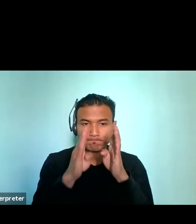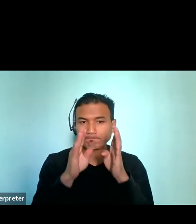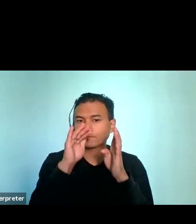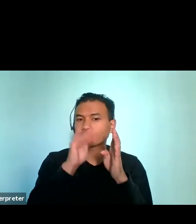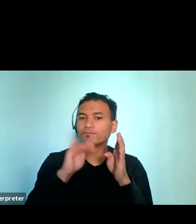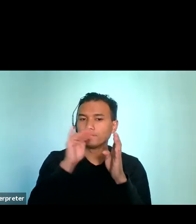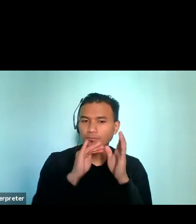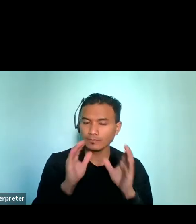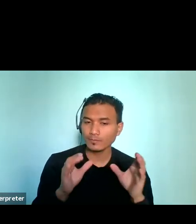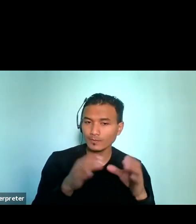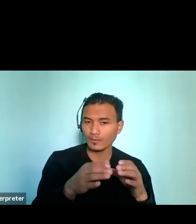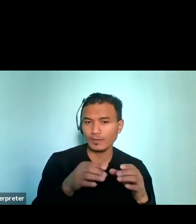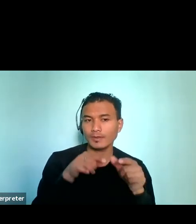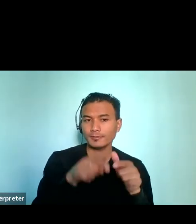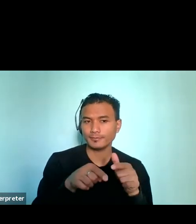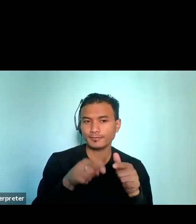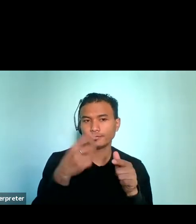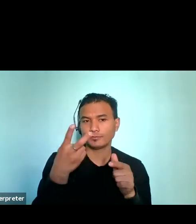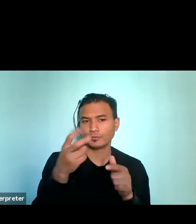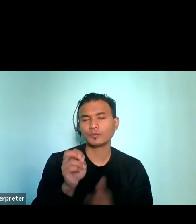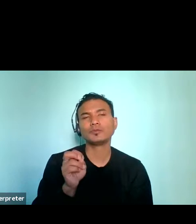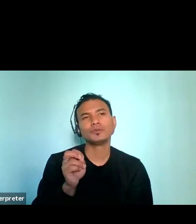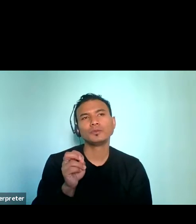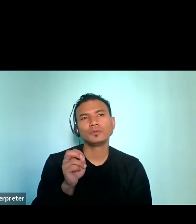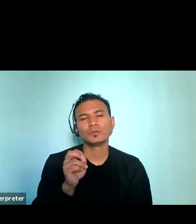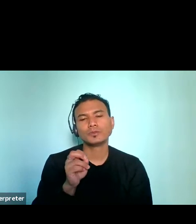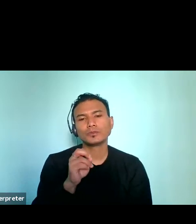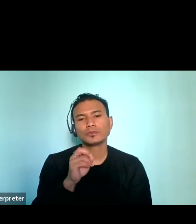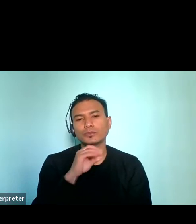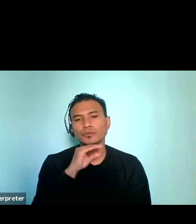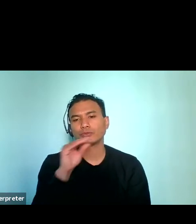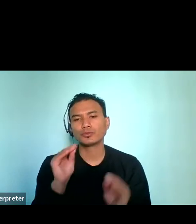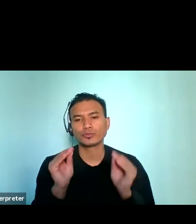training to 20 youths